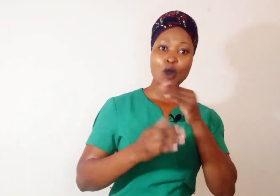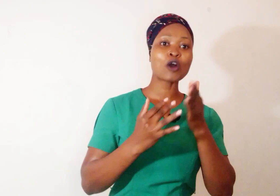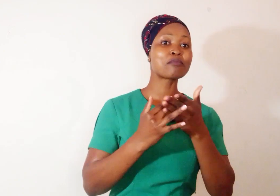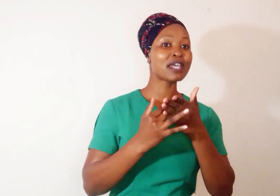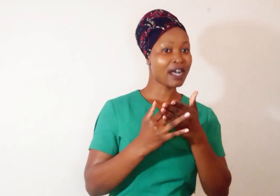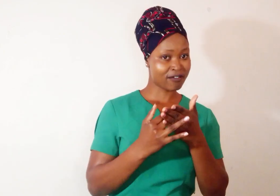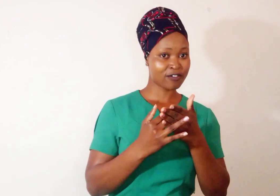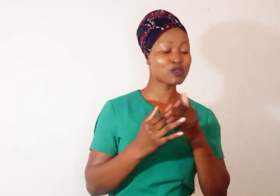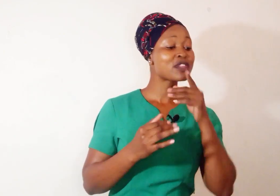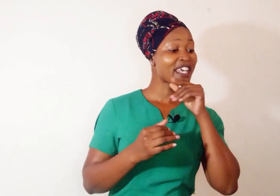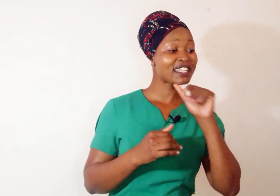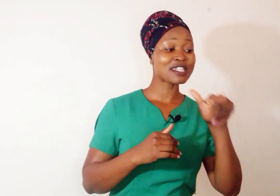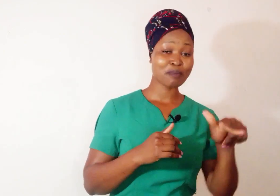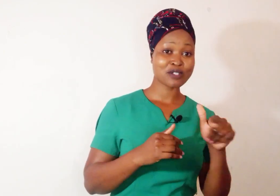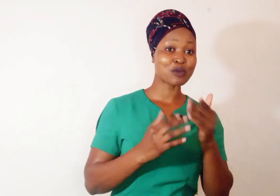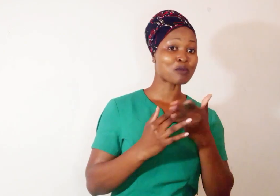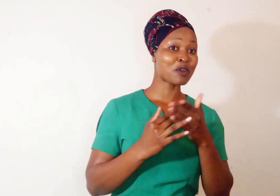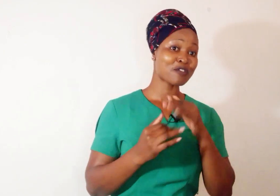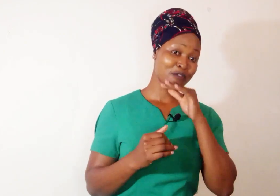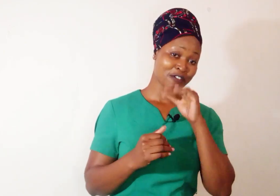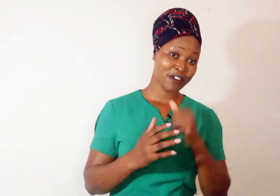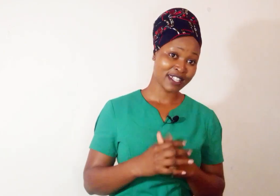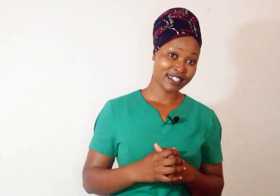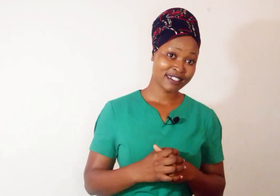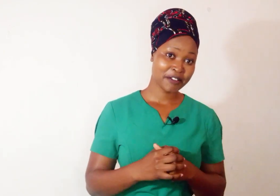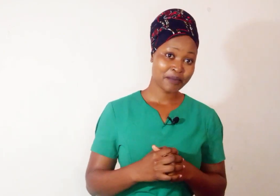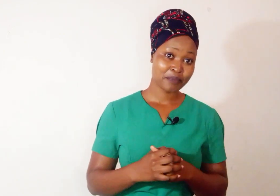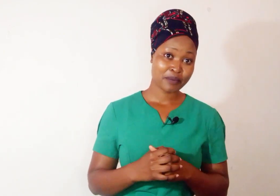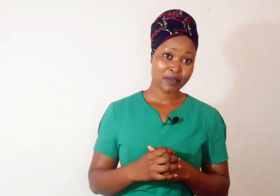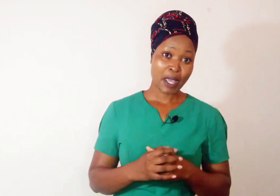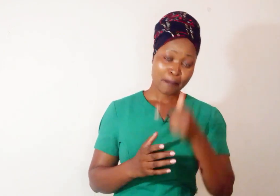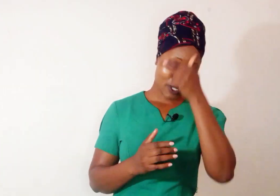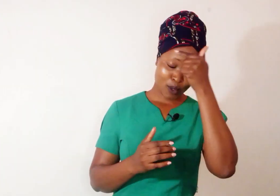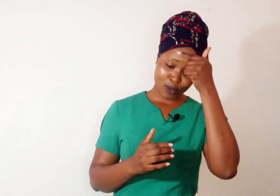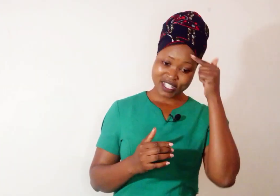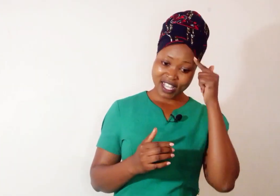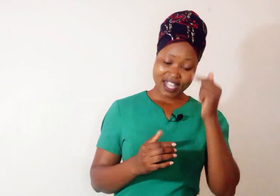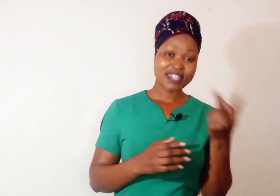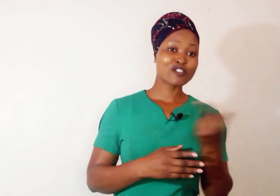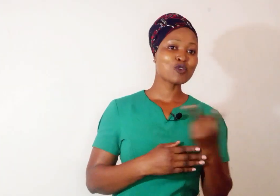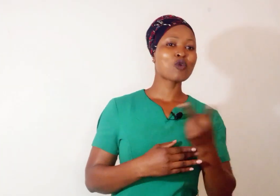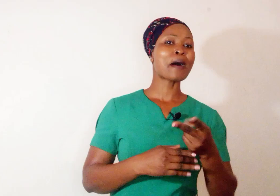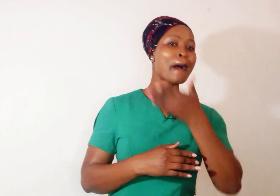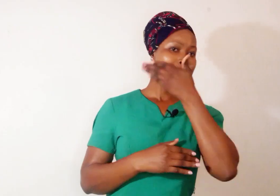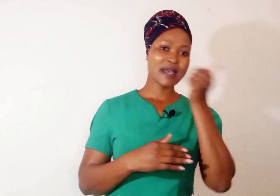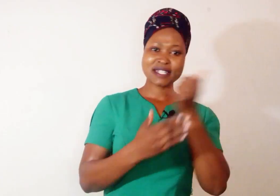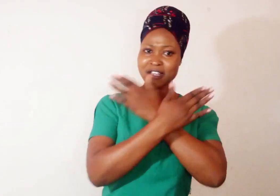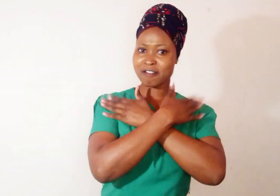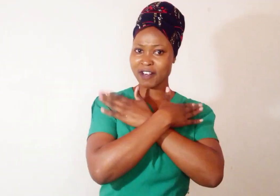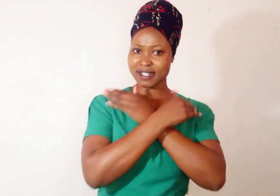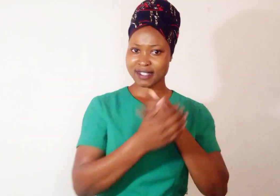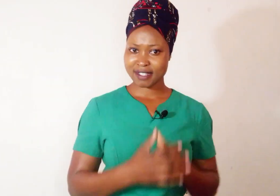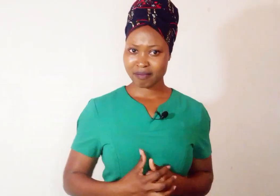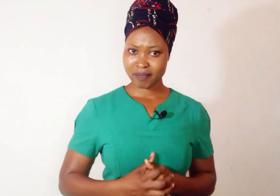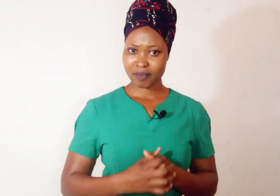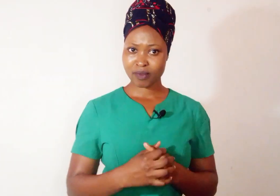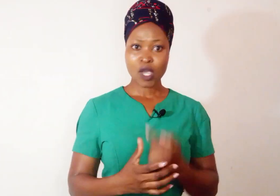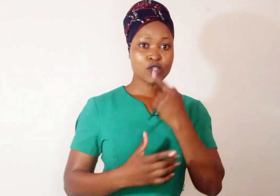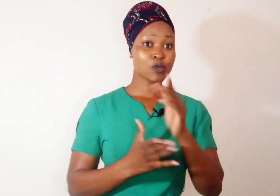on behalf, to thank this person on behalf of the father, because the two were best friends. So there